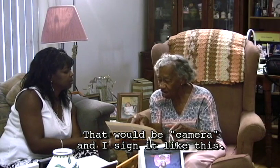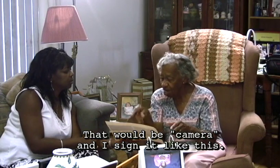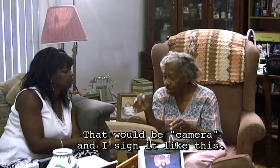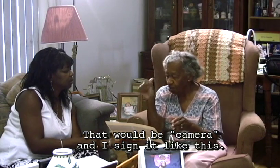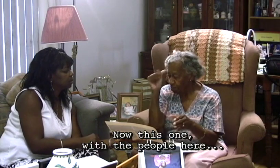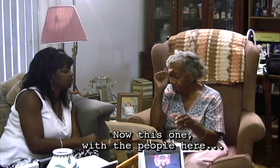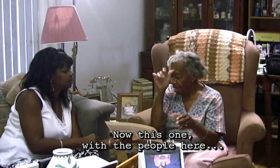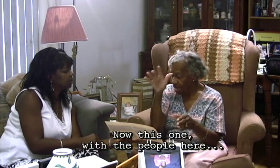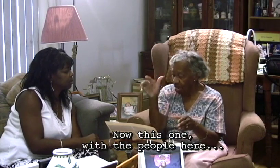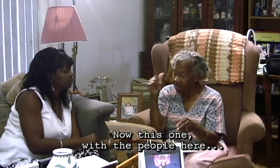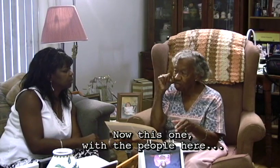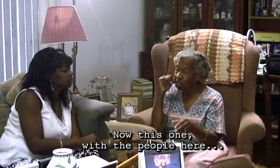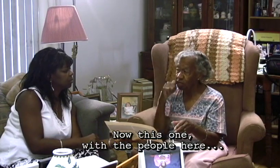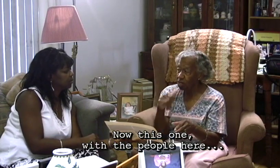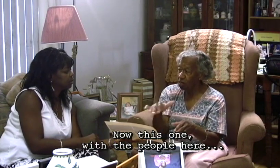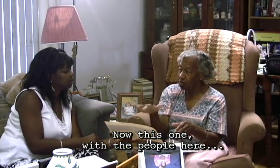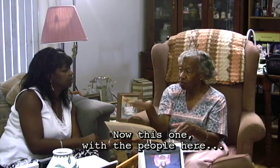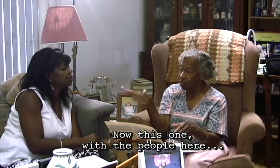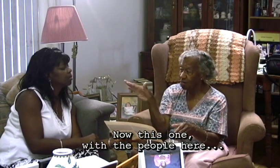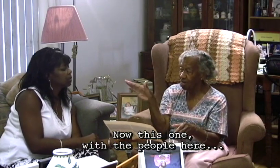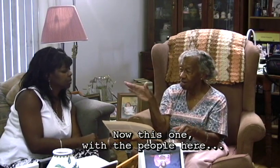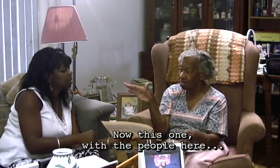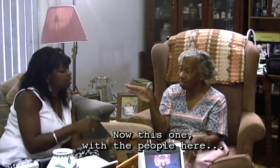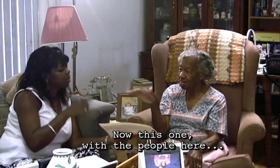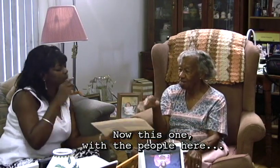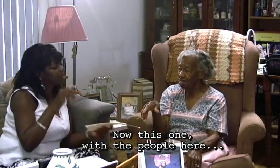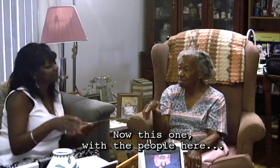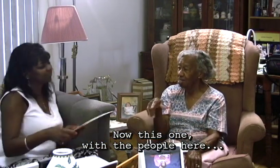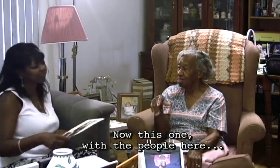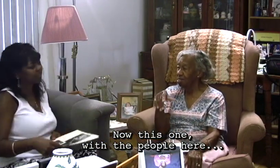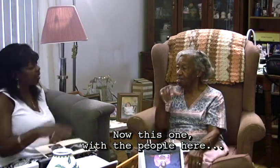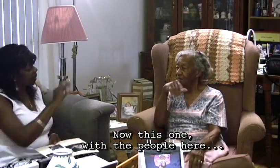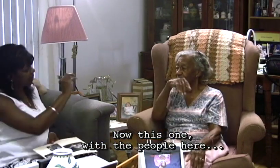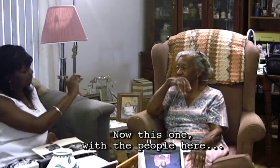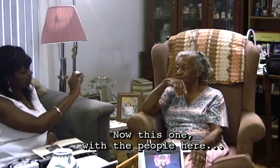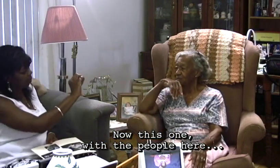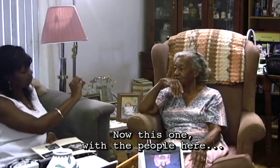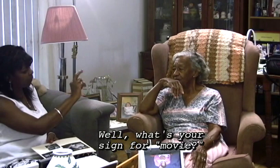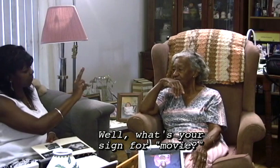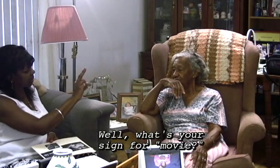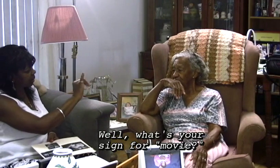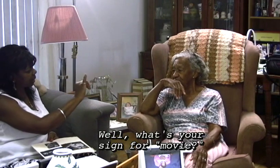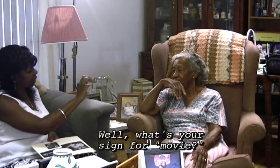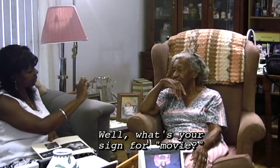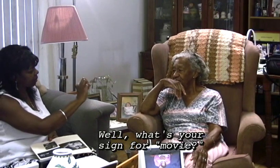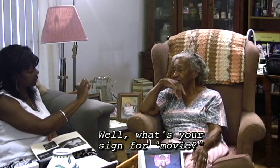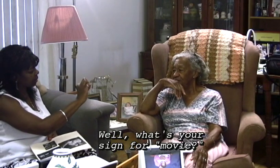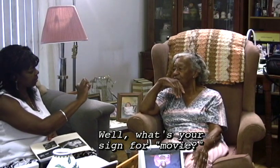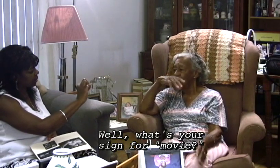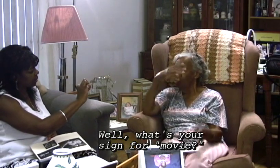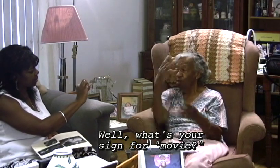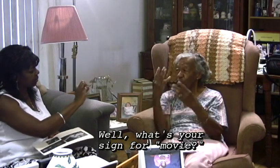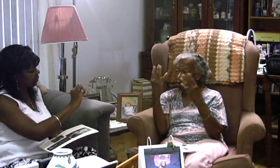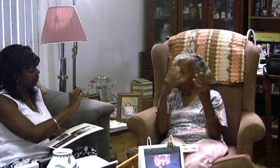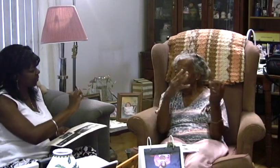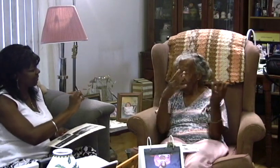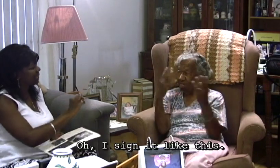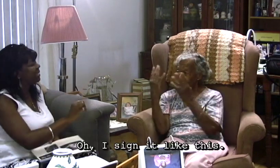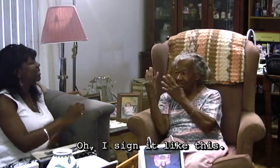Mm-hmm. Now this one, with the people here, Well, what's your sign for movie? oh, I sign it